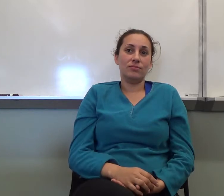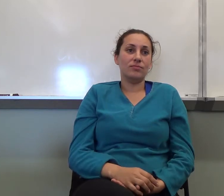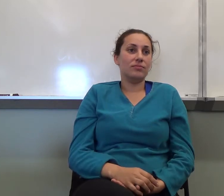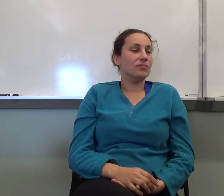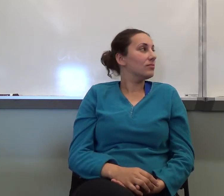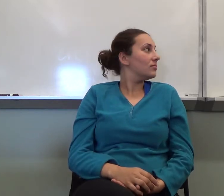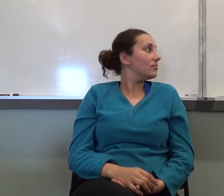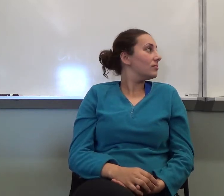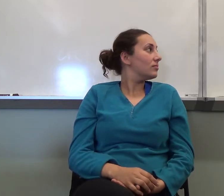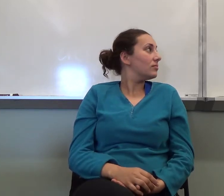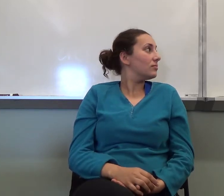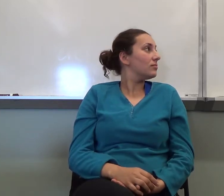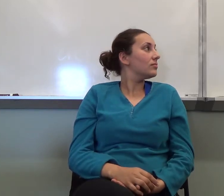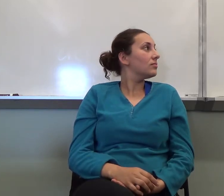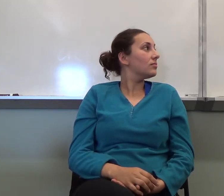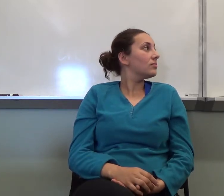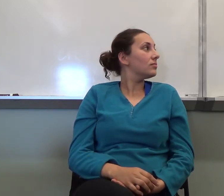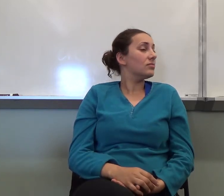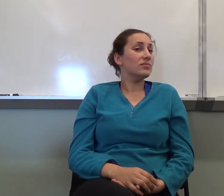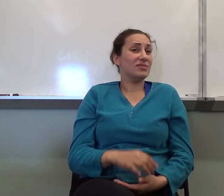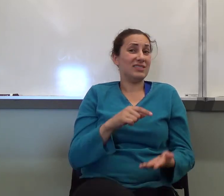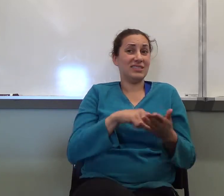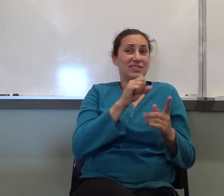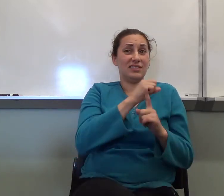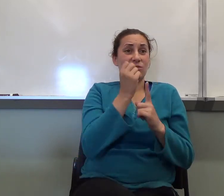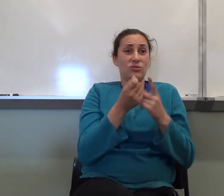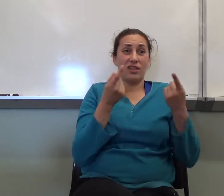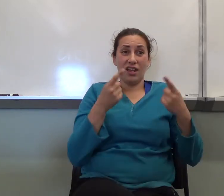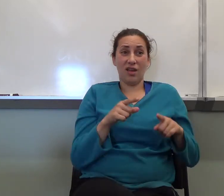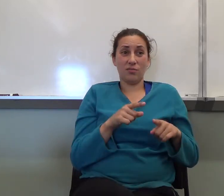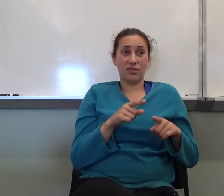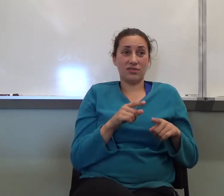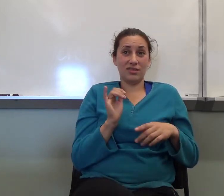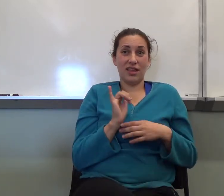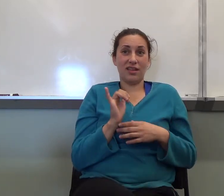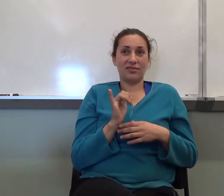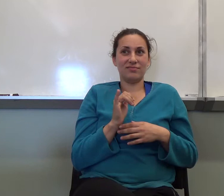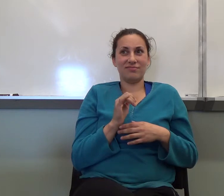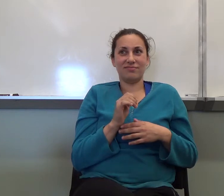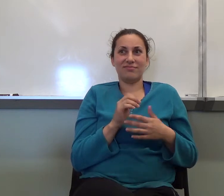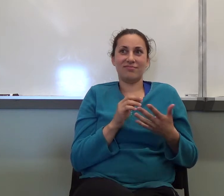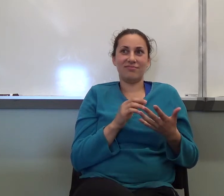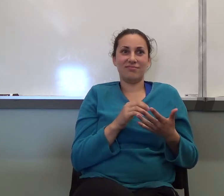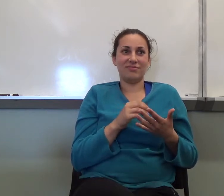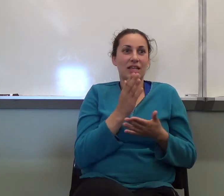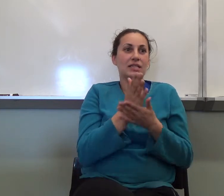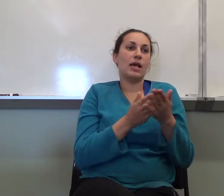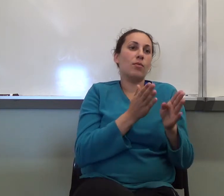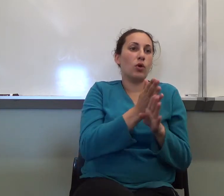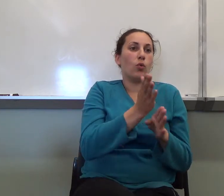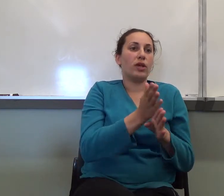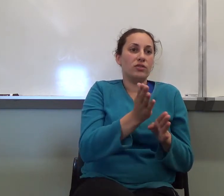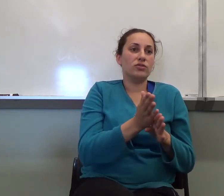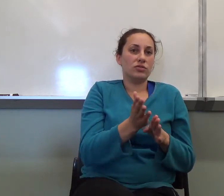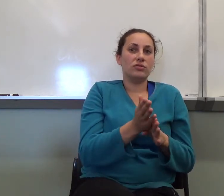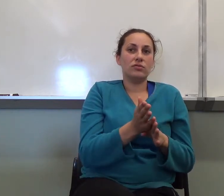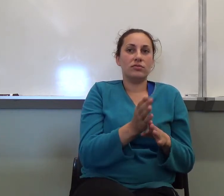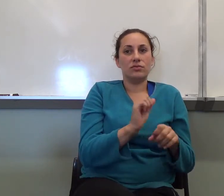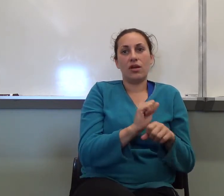This kind of situation only happens in certain careers. Suppose a tennis